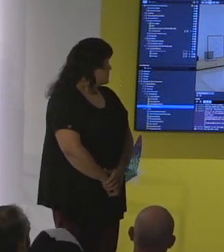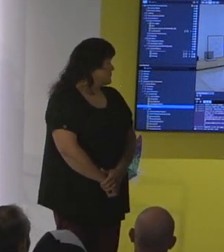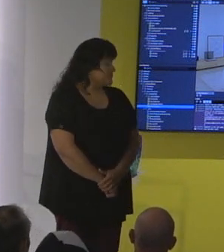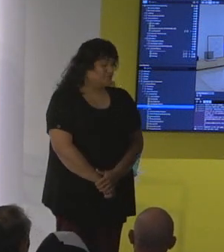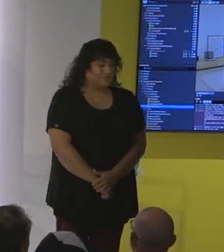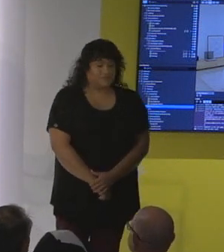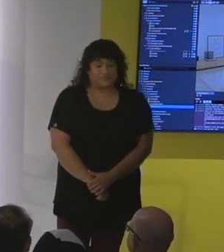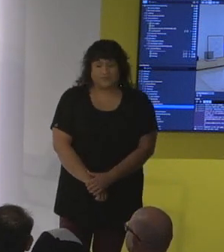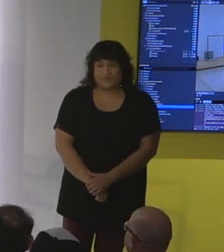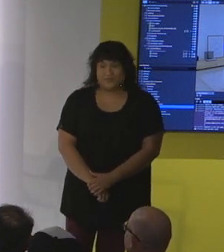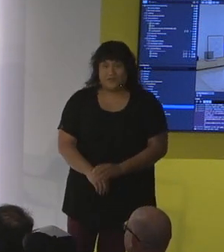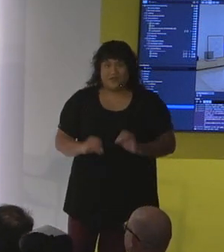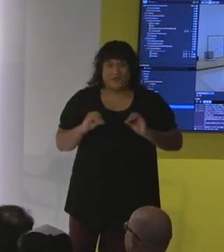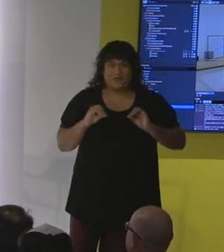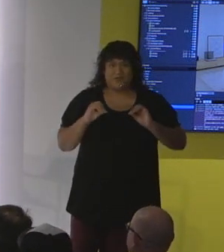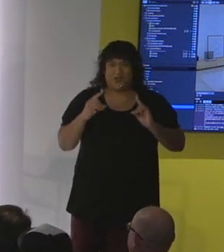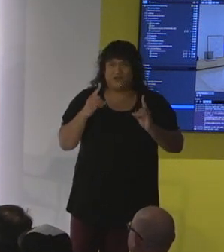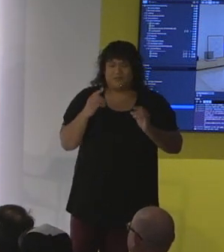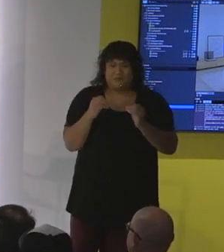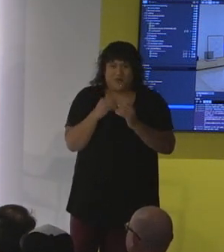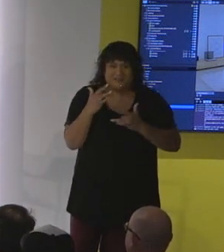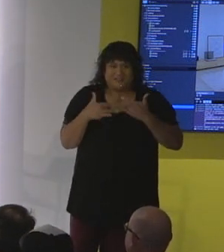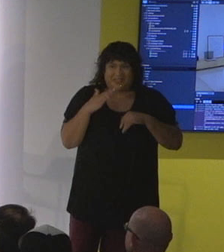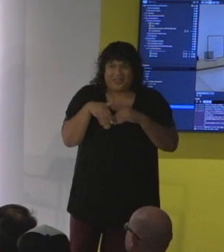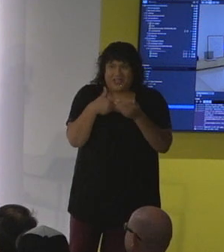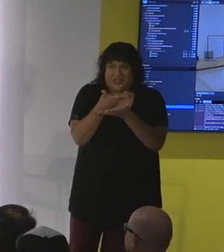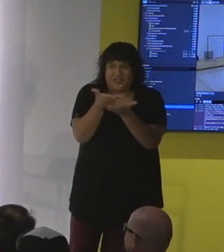Yay. No one's ever been happier to see.